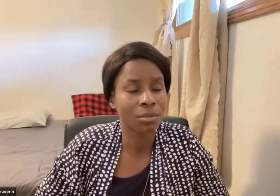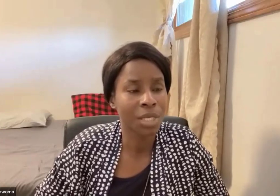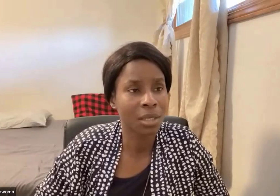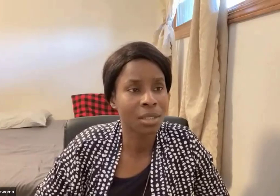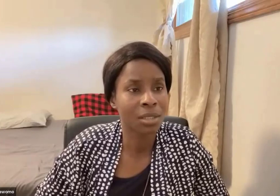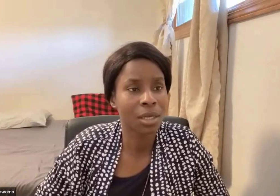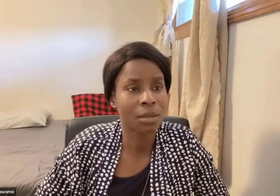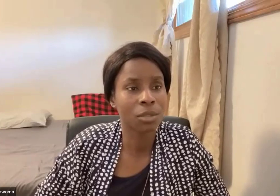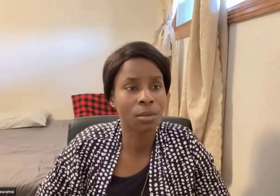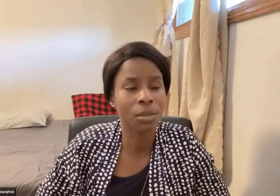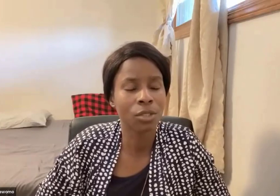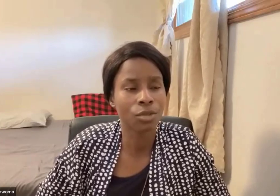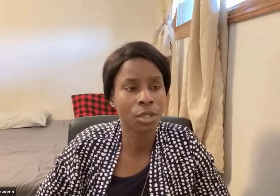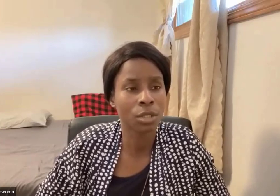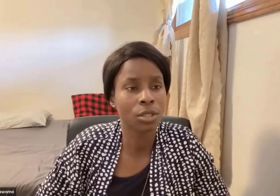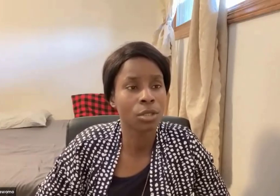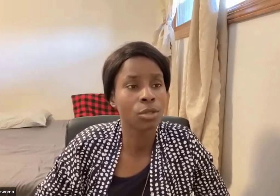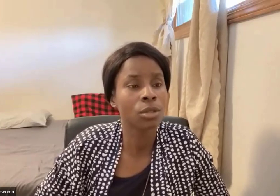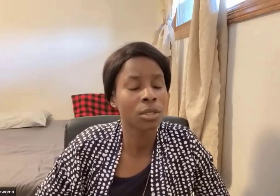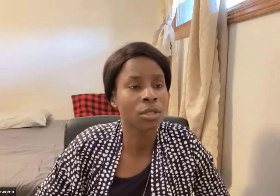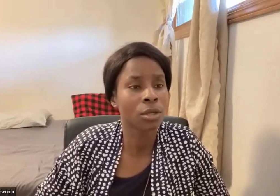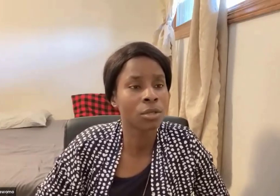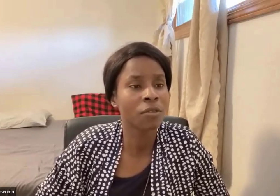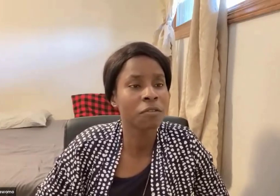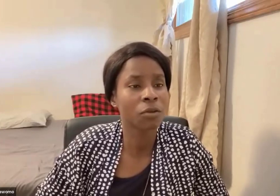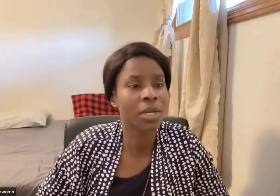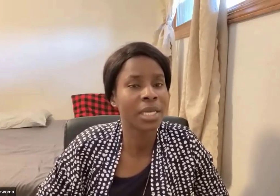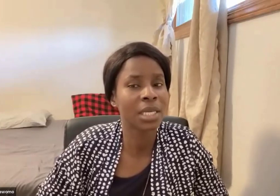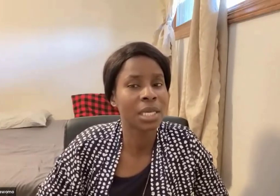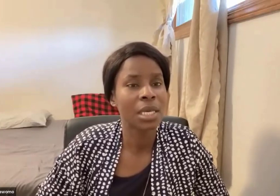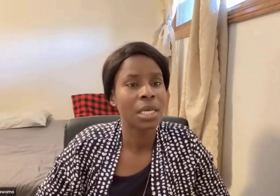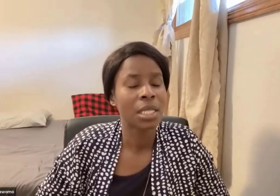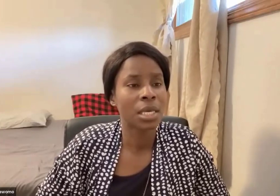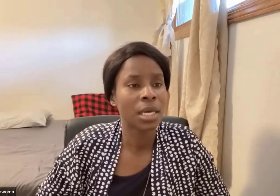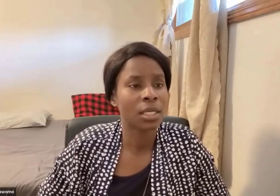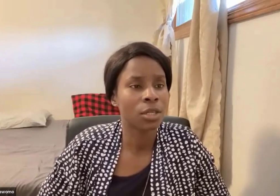And because some instructors or tutors also feel